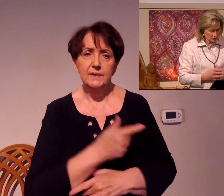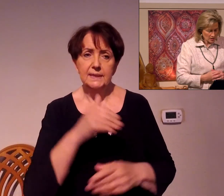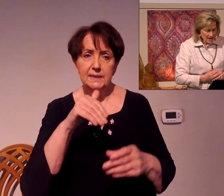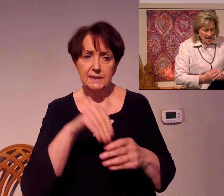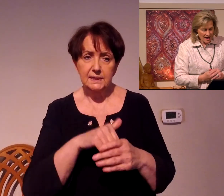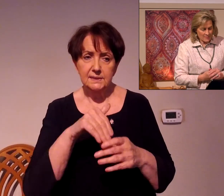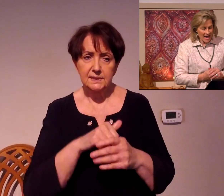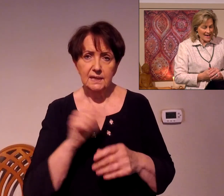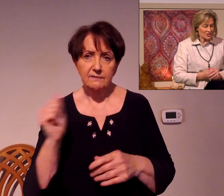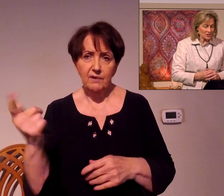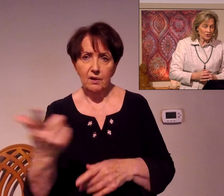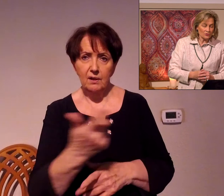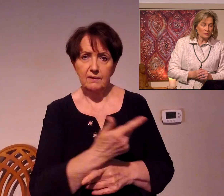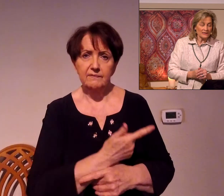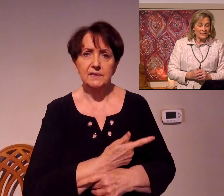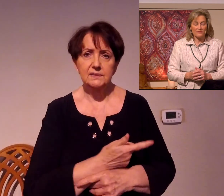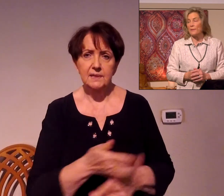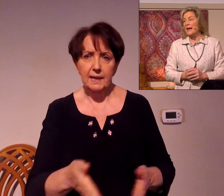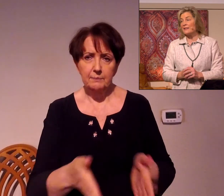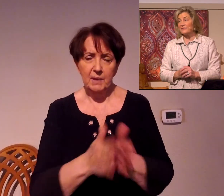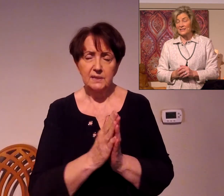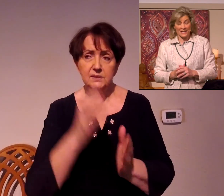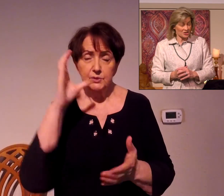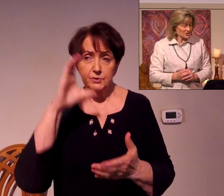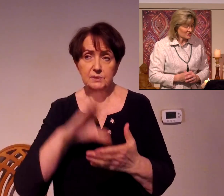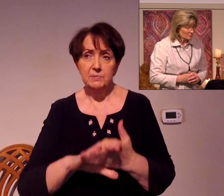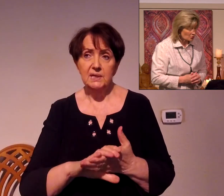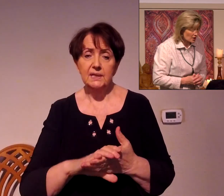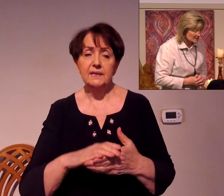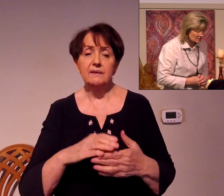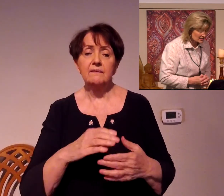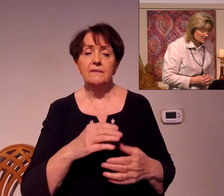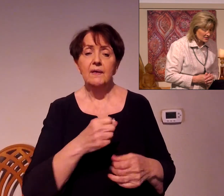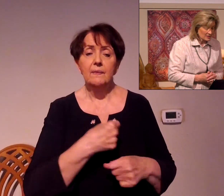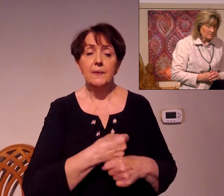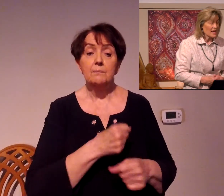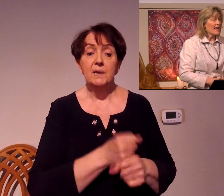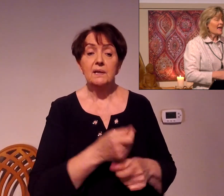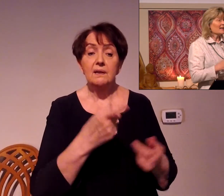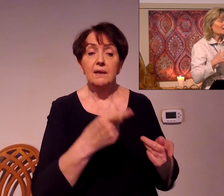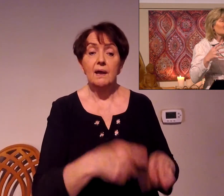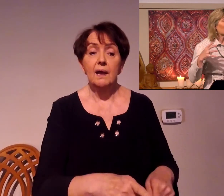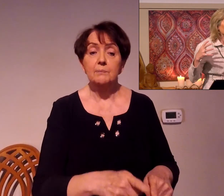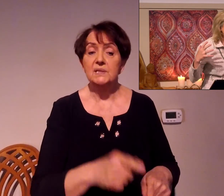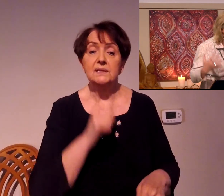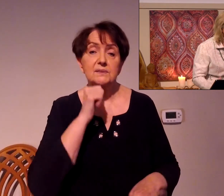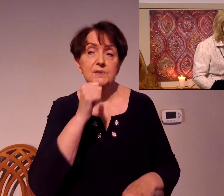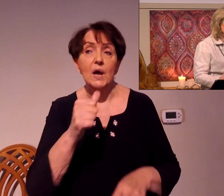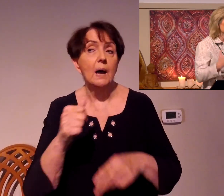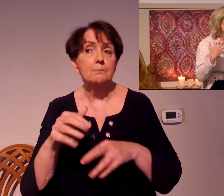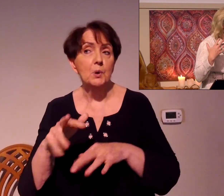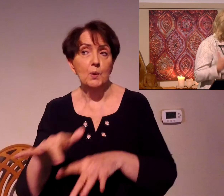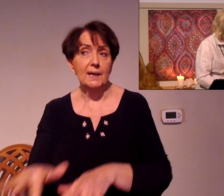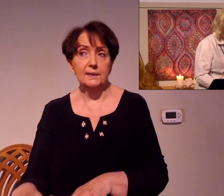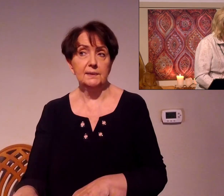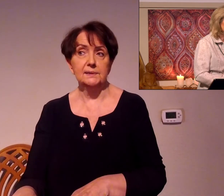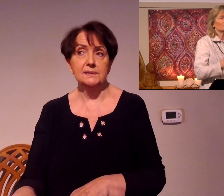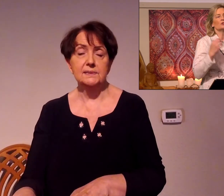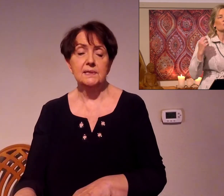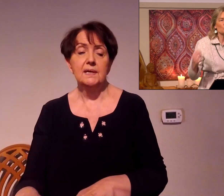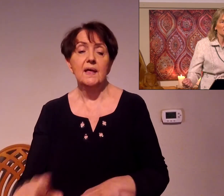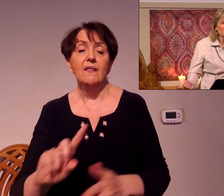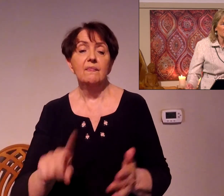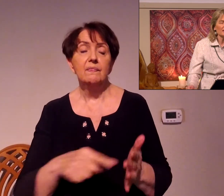of you, I'm asking you to believe that manifestation isn't miraculous and that this